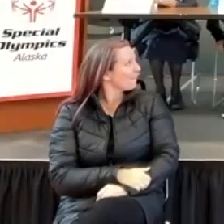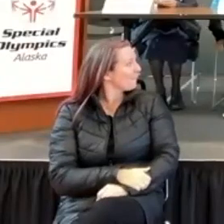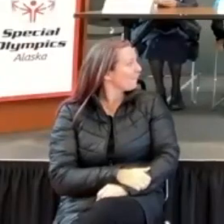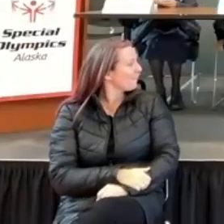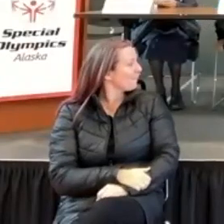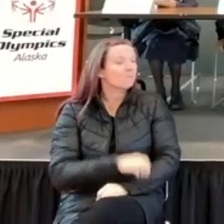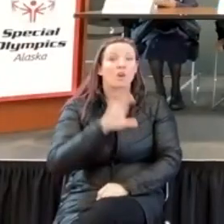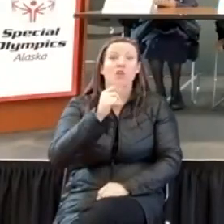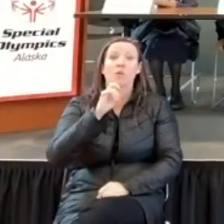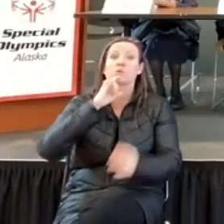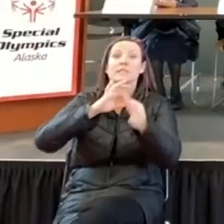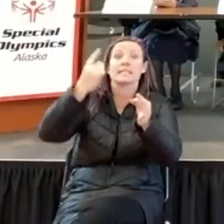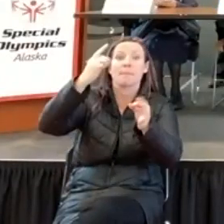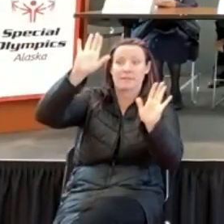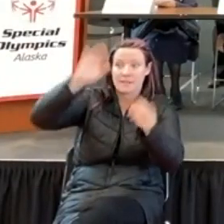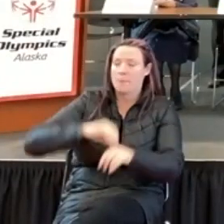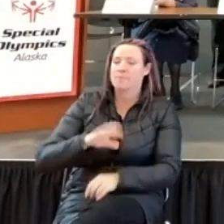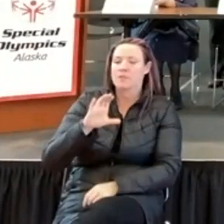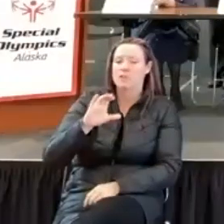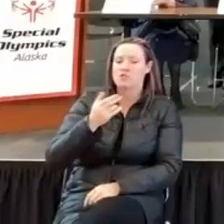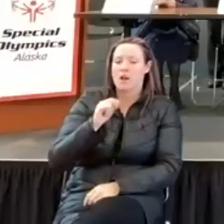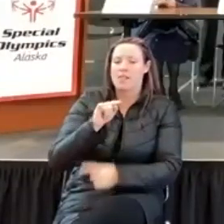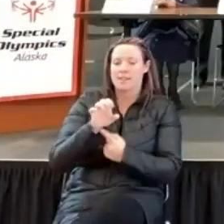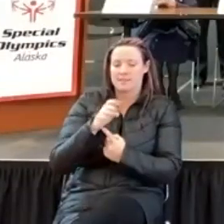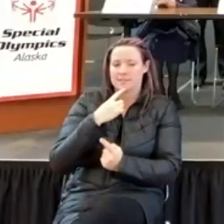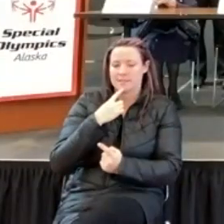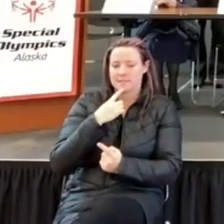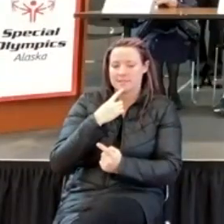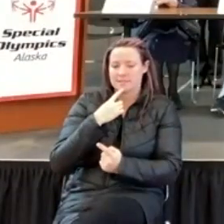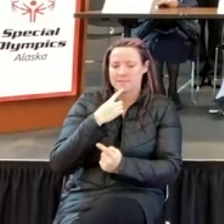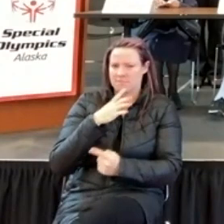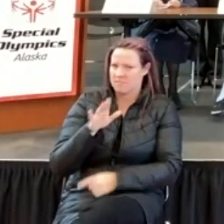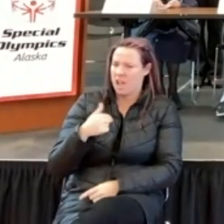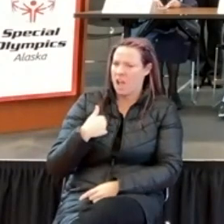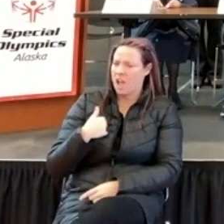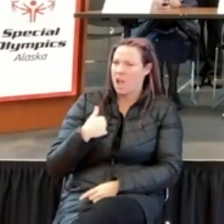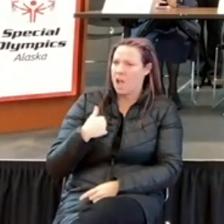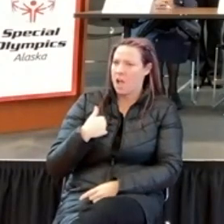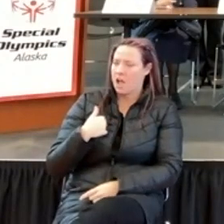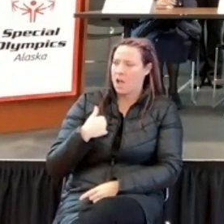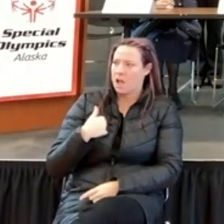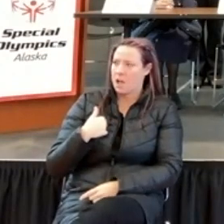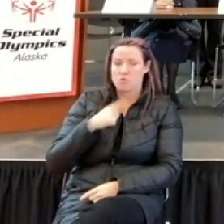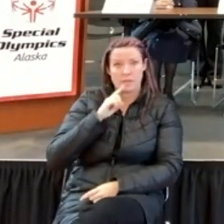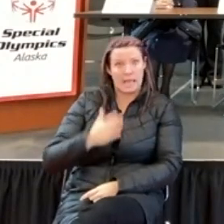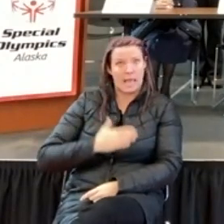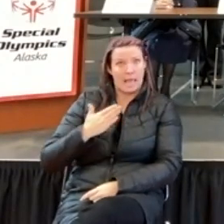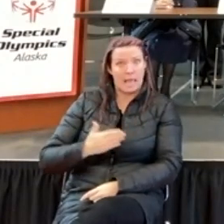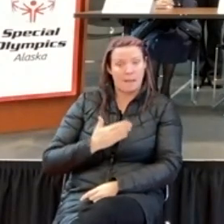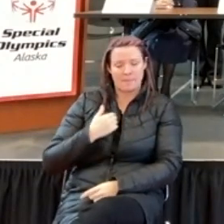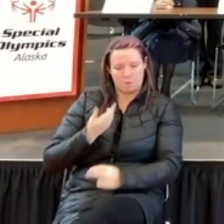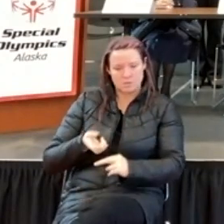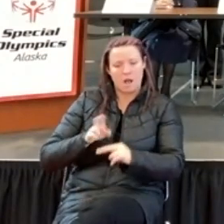something? Sure. Charlotte wants to say something. I was really impressed. I was really happy that I was